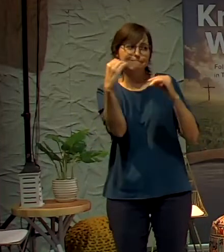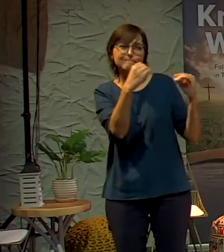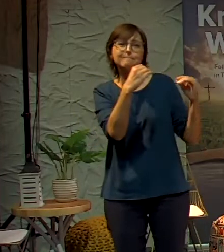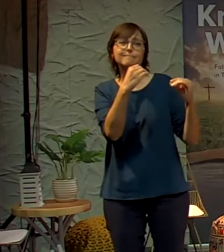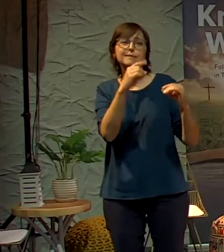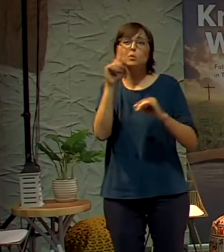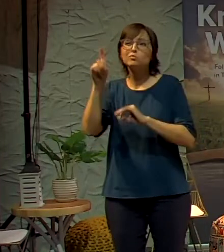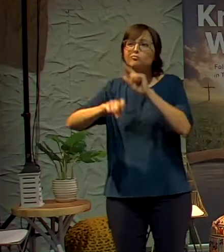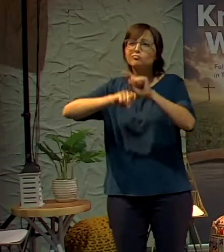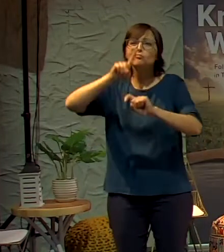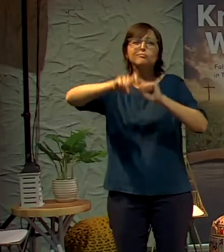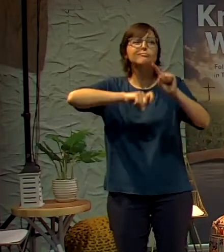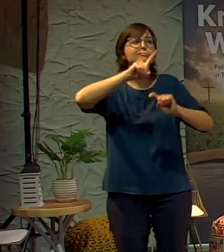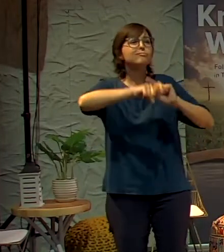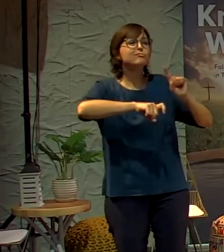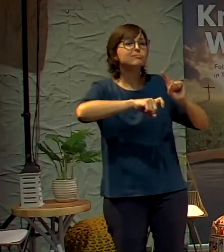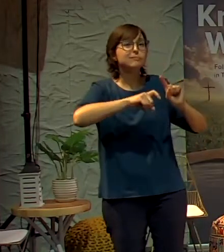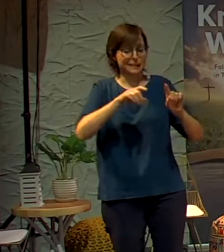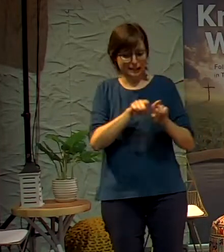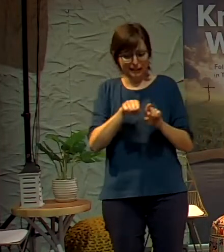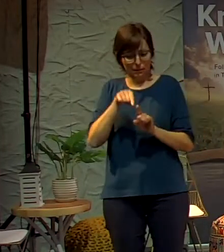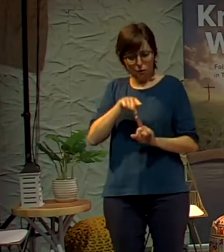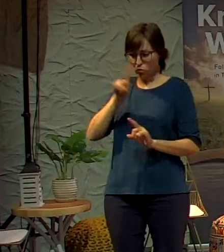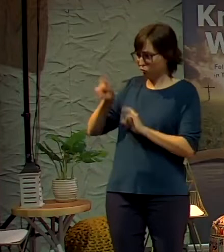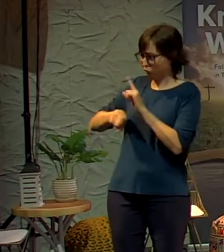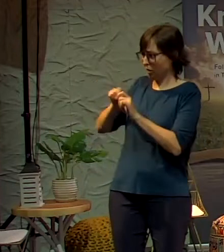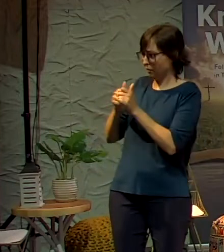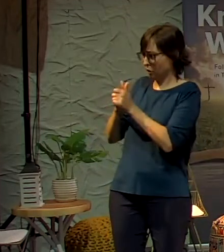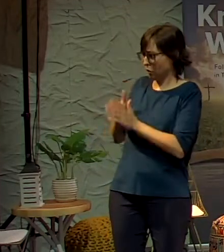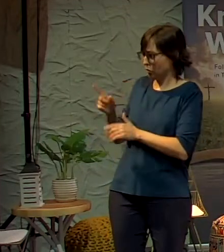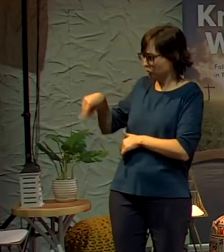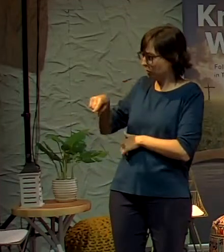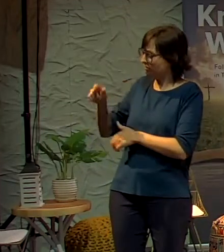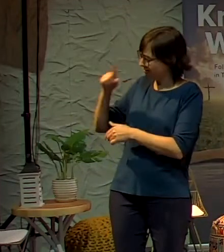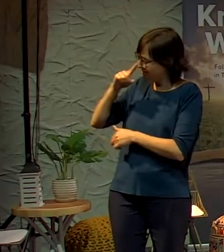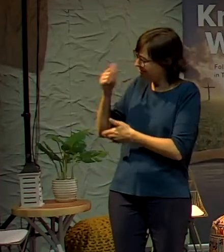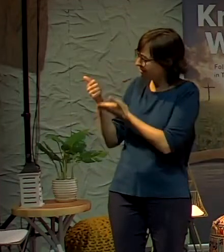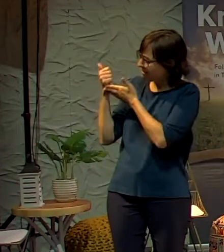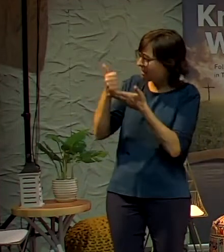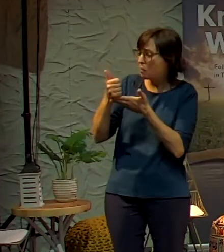and the question that he's asking there to the followers is like, will you be a harvest hand?